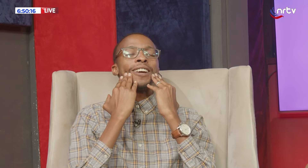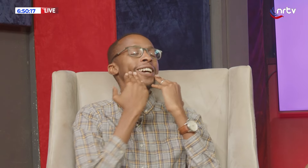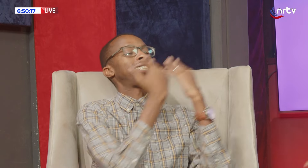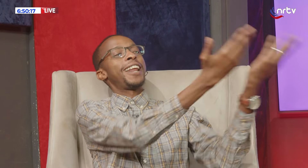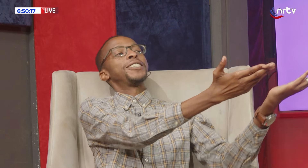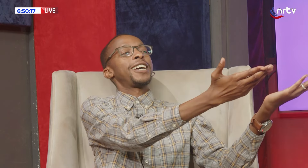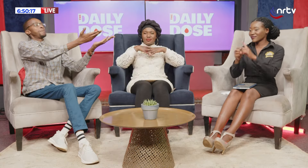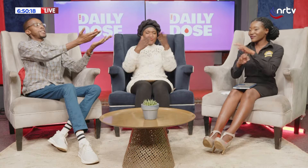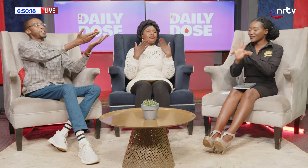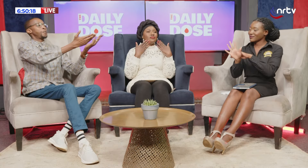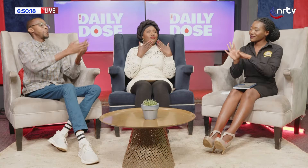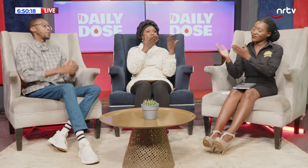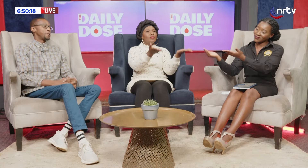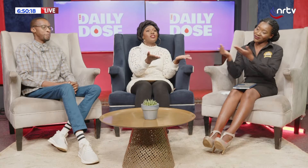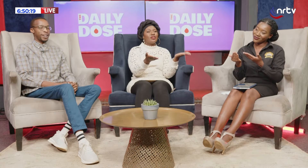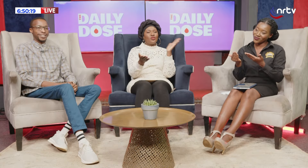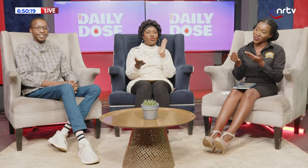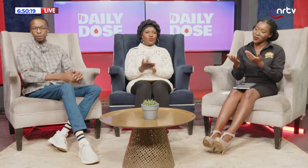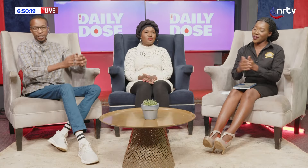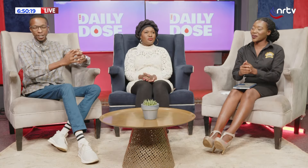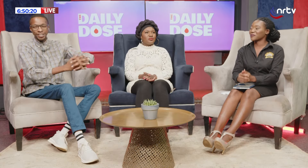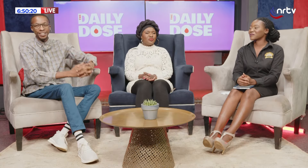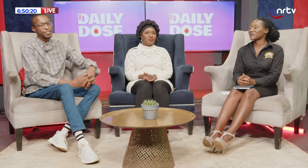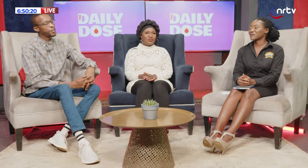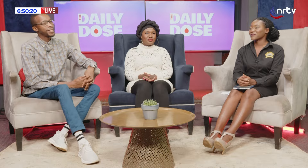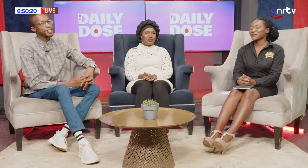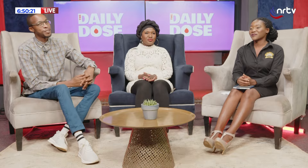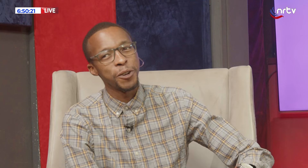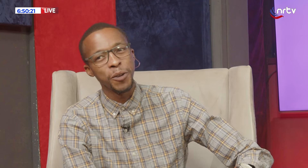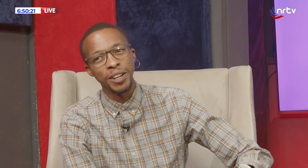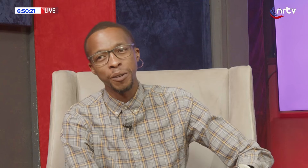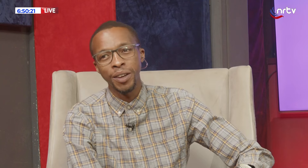Sunrise Sign Language Academy. Thank you so much. Thank you. Keep it locked on. Don't touch that dial. Don't go anywhere.